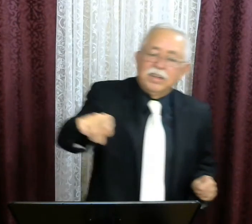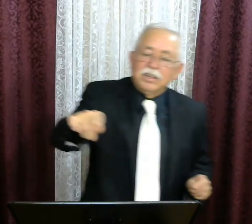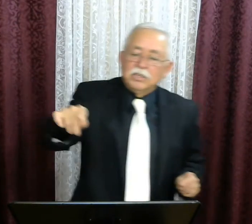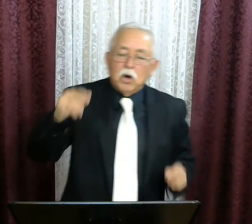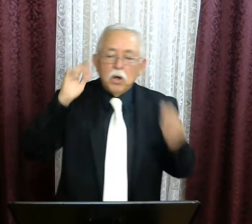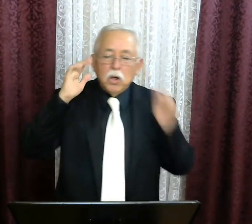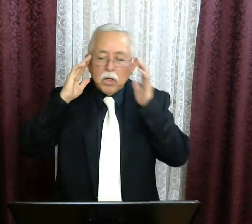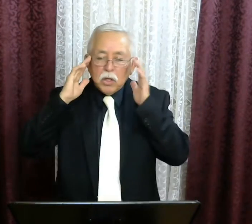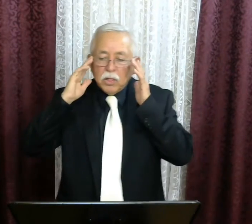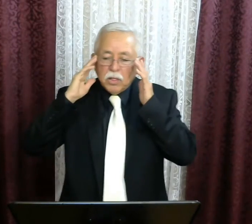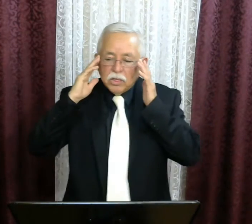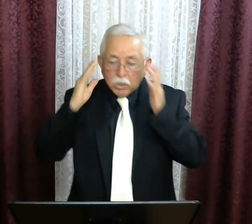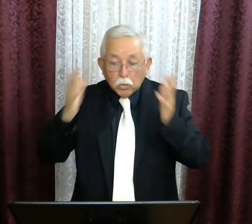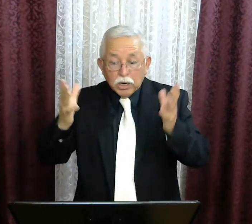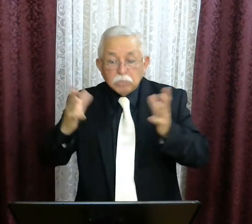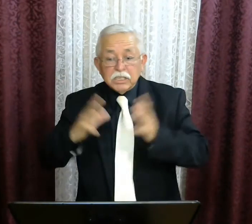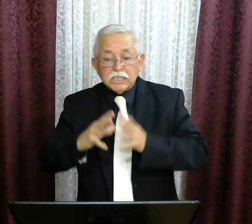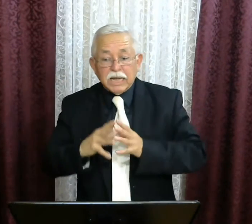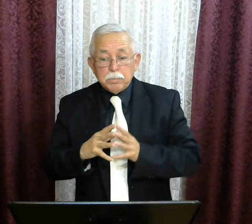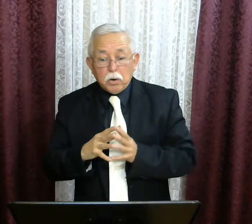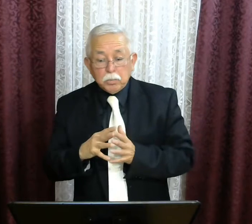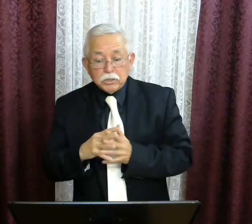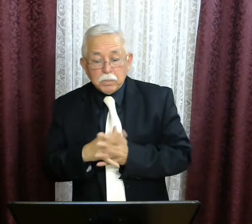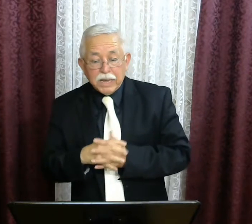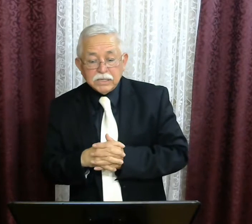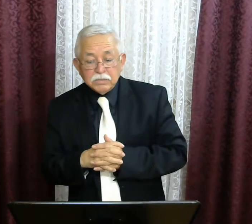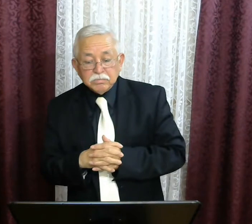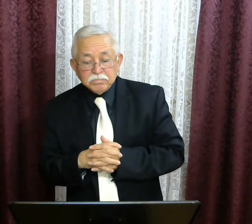So do we understand the purpose of blessing?